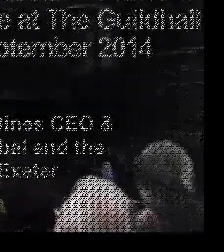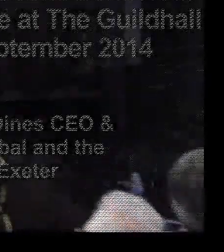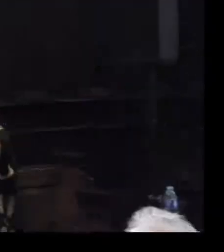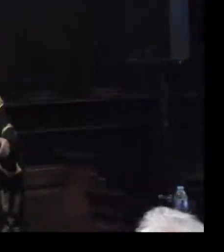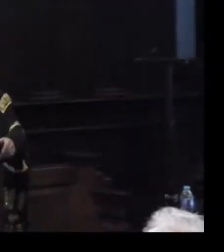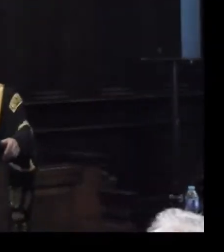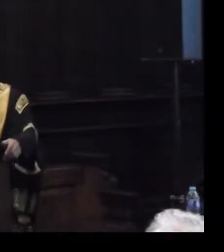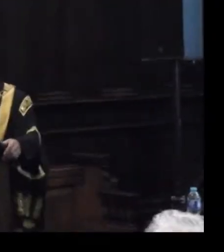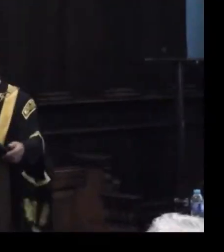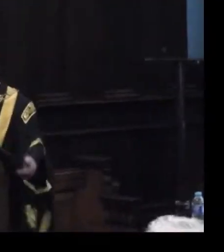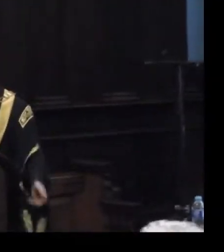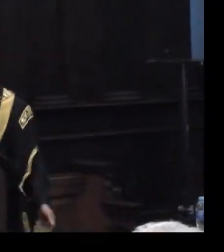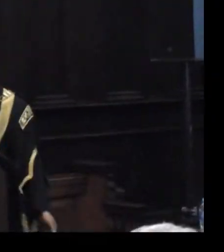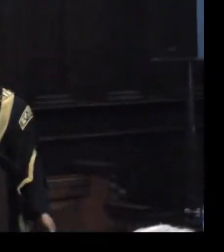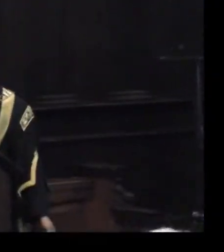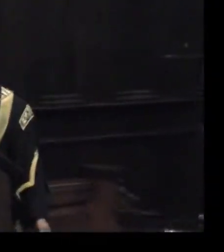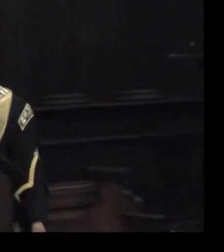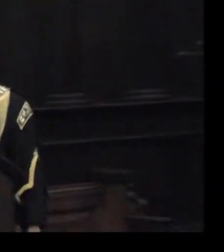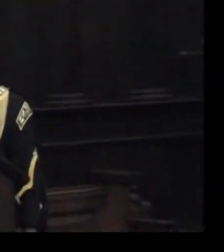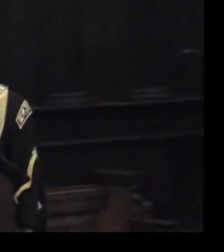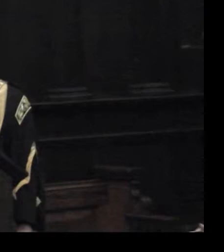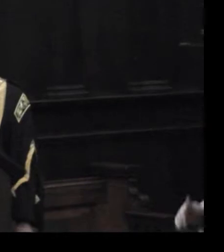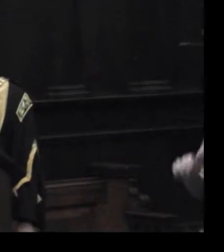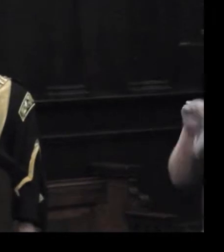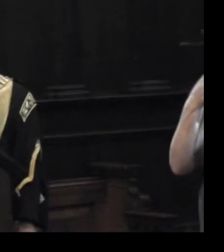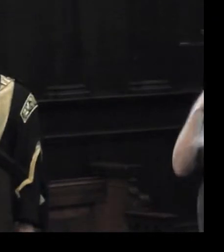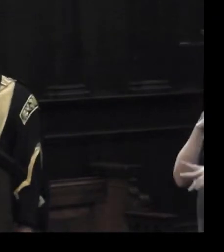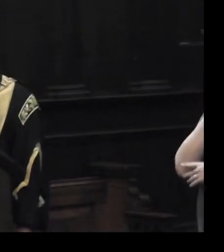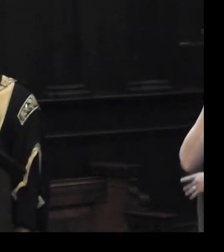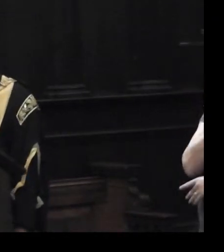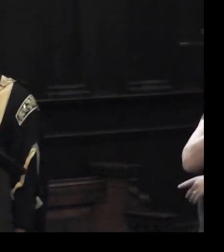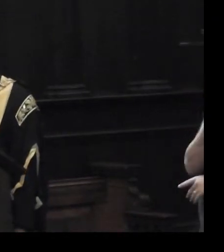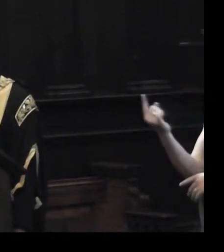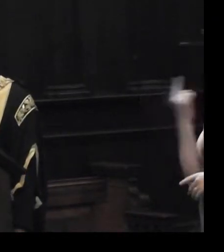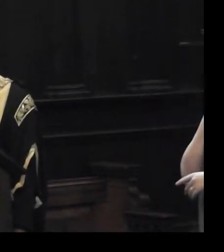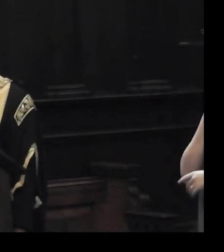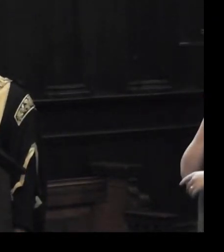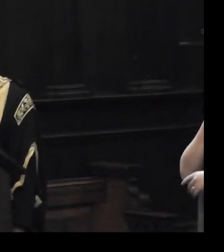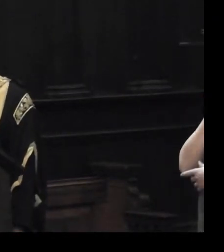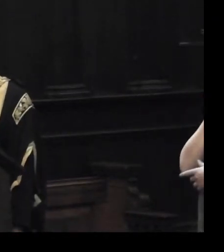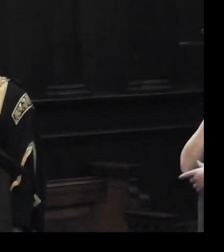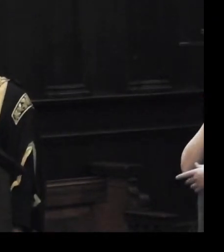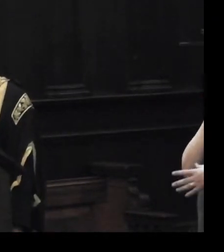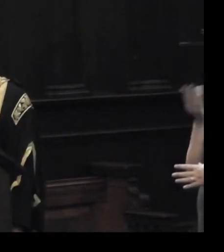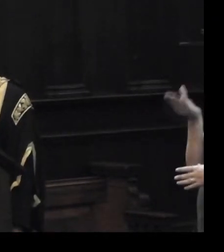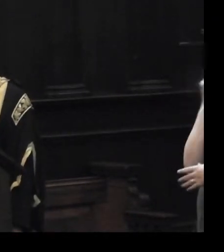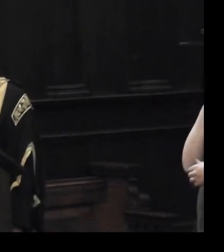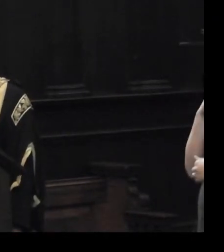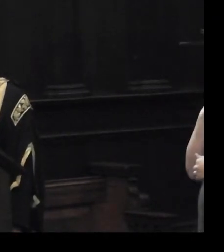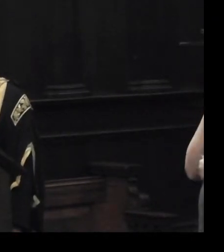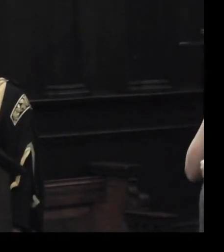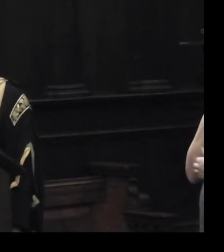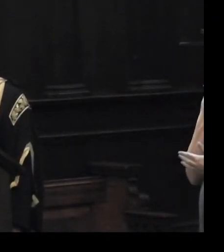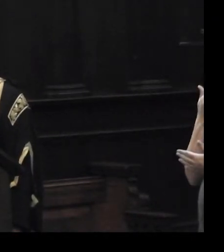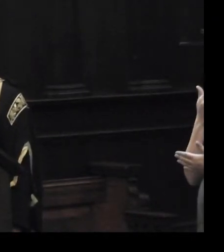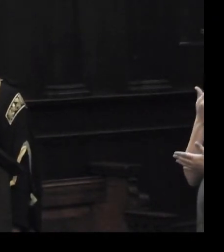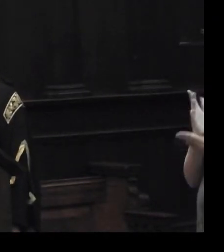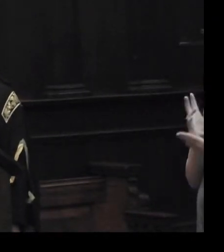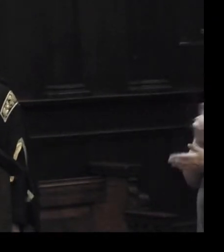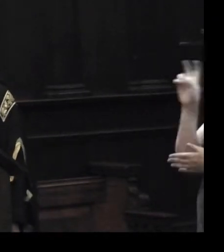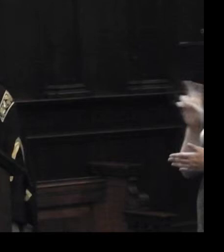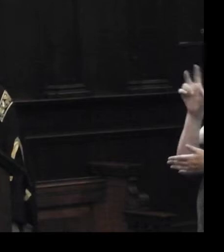Good afternoon, everybody. The senior mate sergeant up there was mouthing some words to me, and I'm not proficient in lip